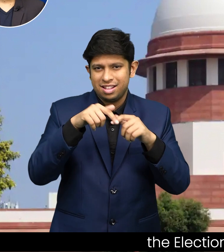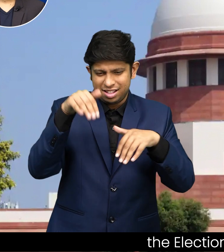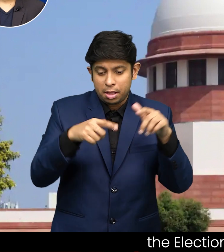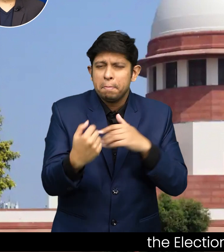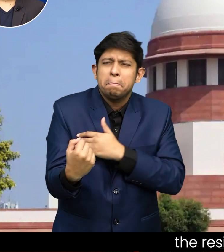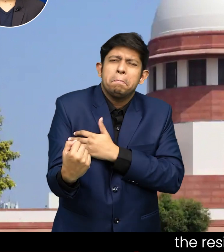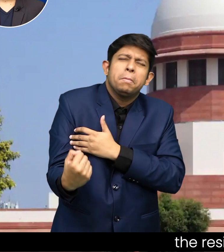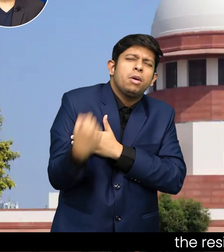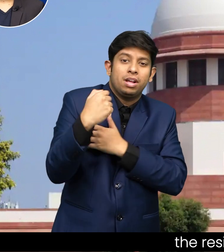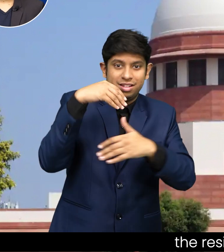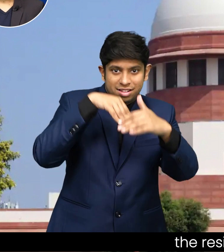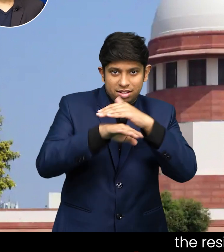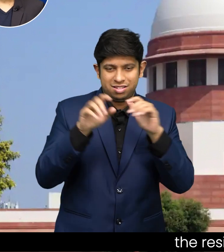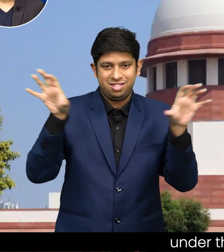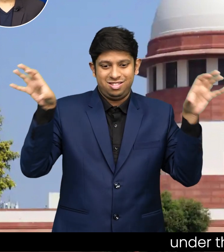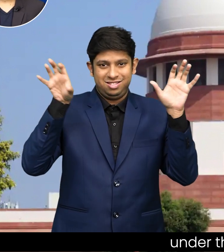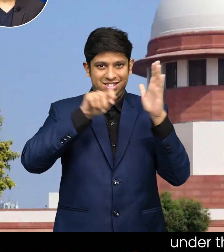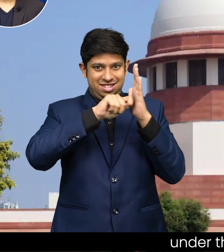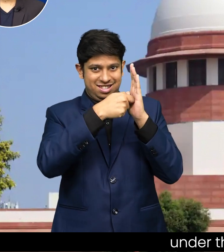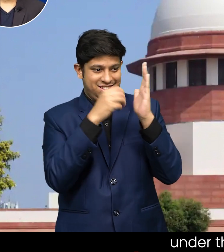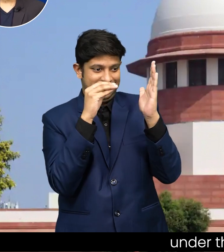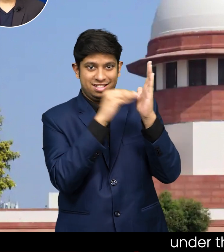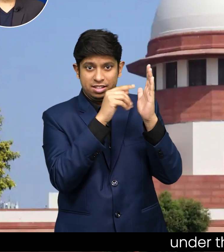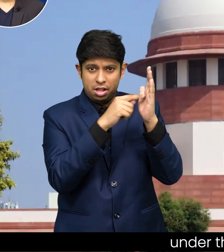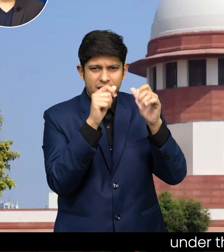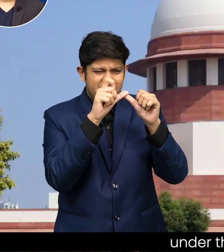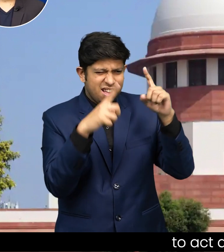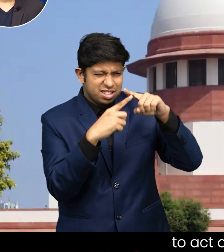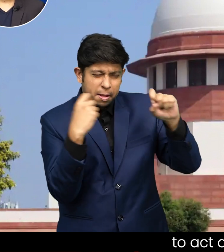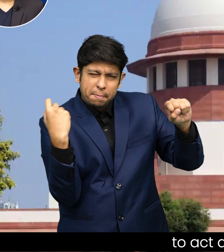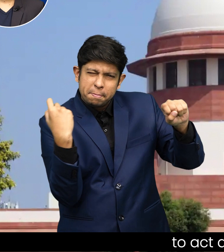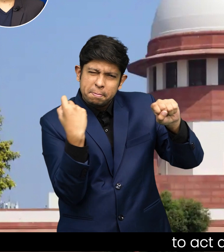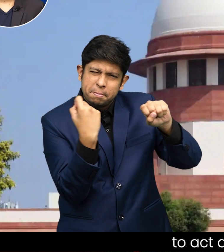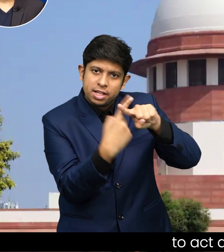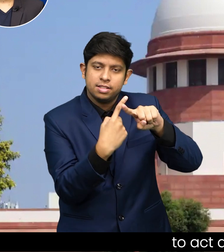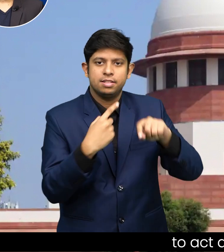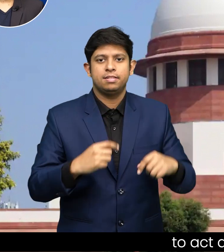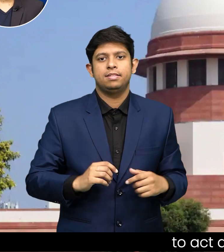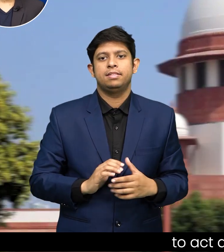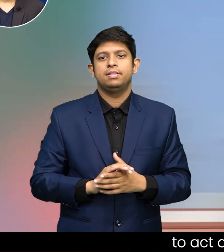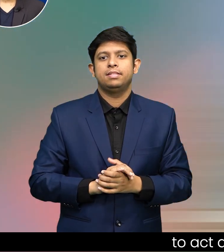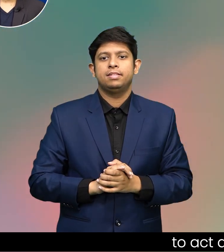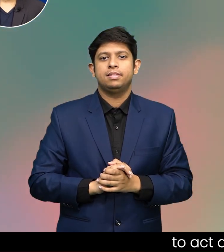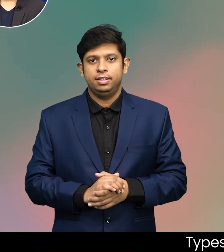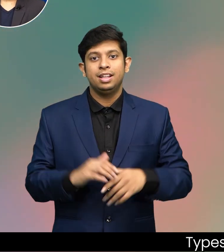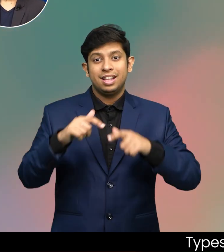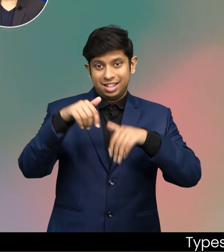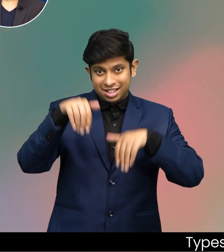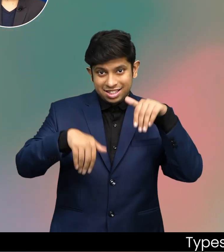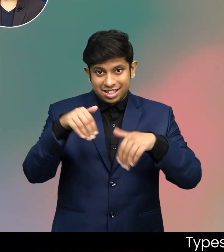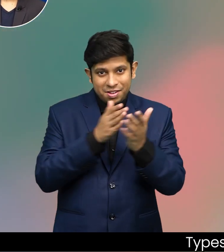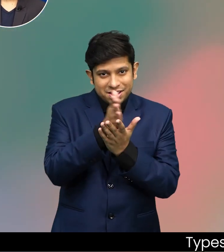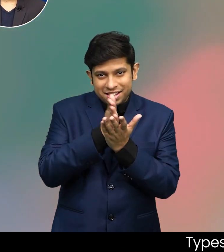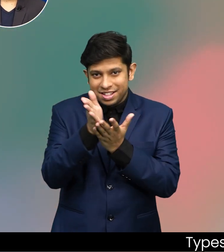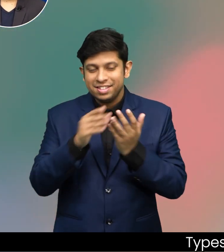Commission has the residuary powers under the Constitution to act as appropriate.